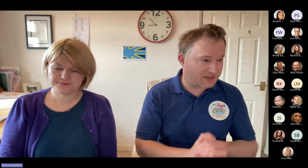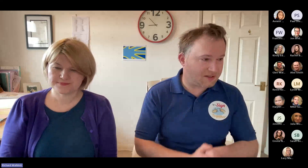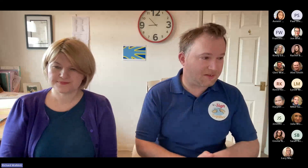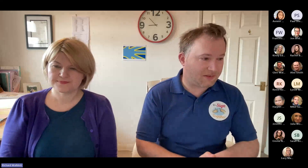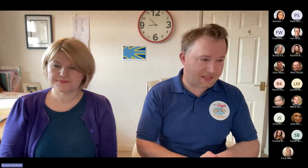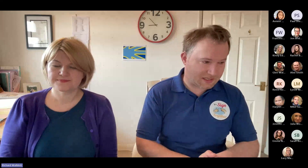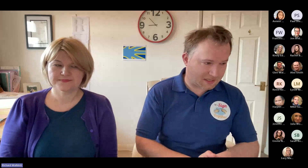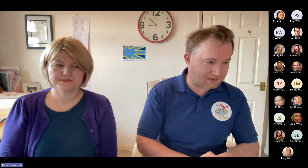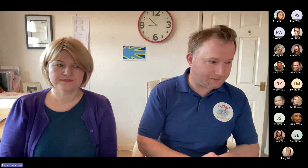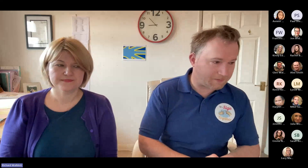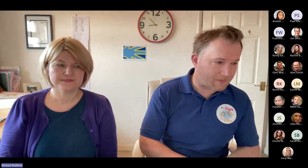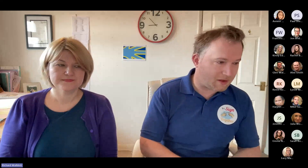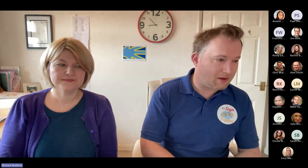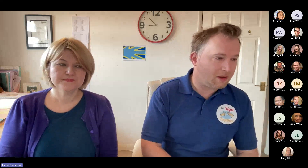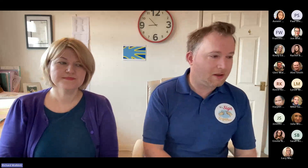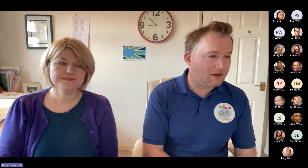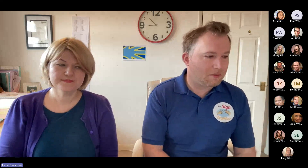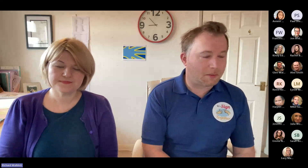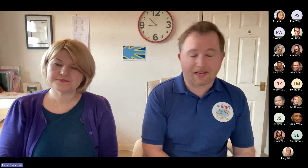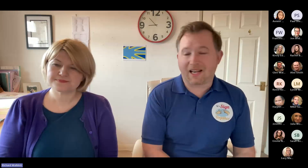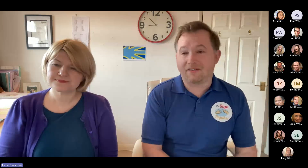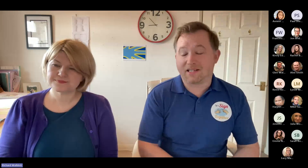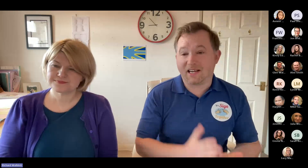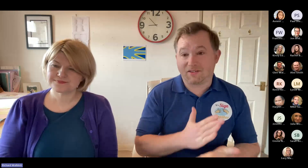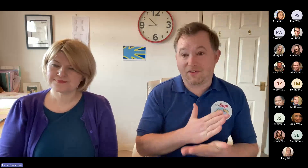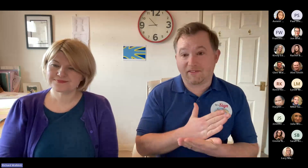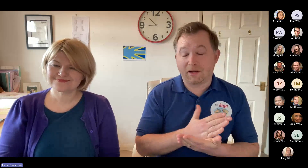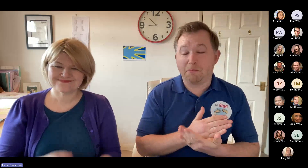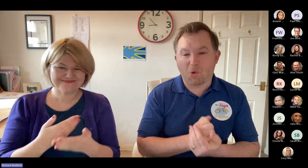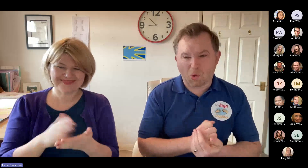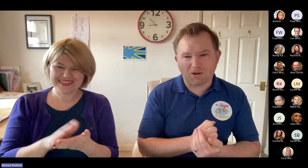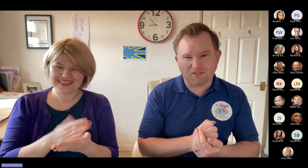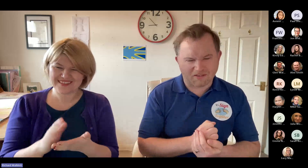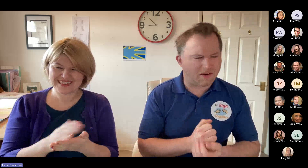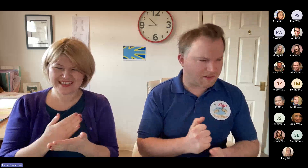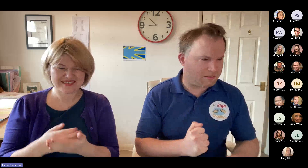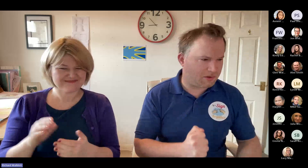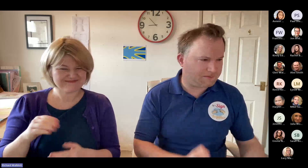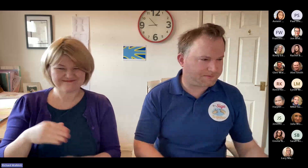aids. Fantastic. But my clarity is very poor, very, very poor.